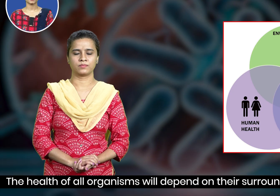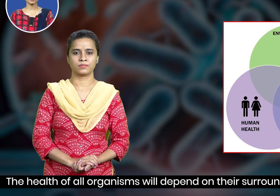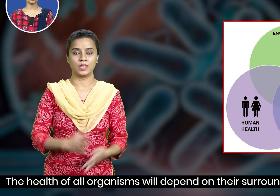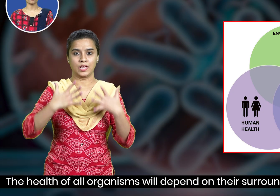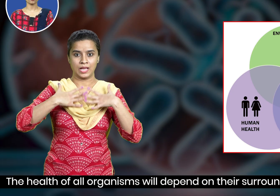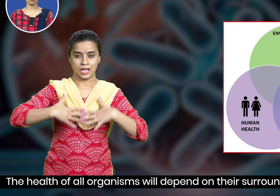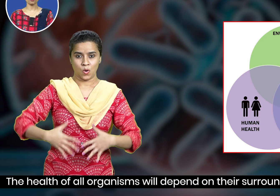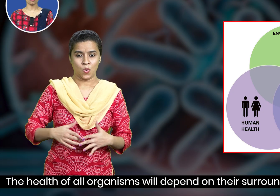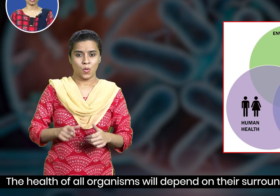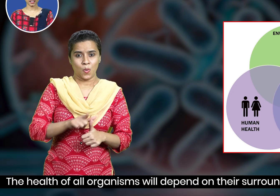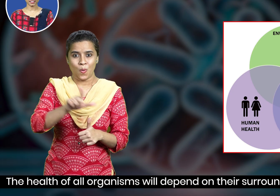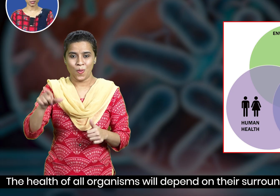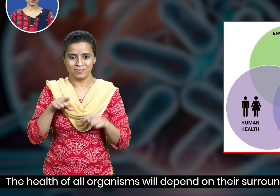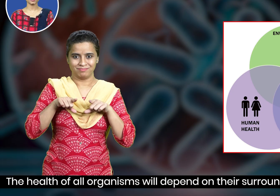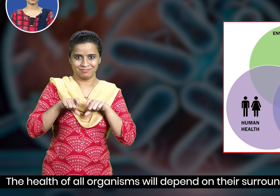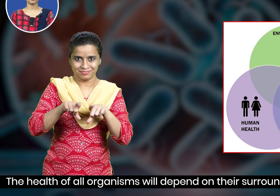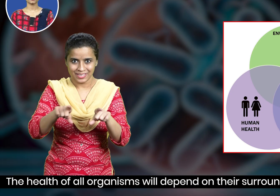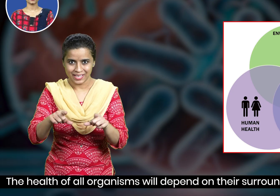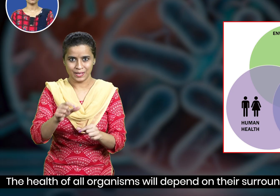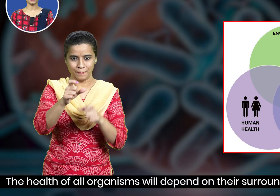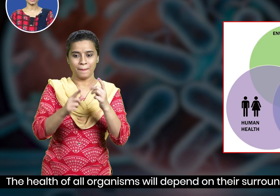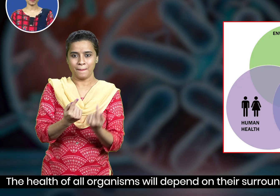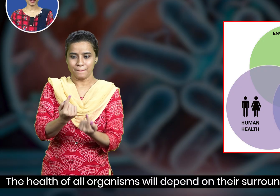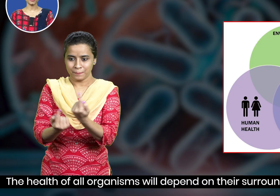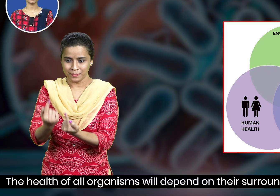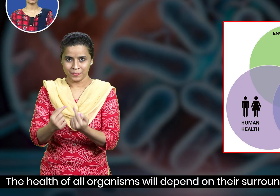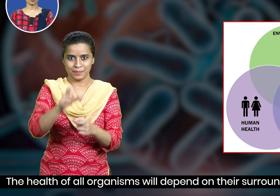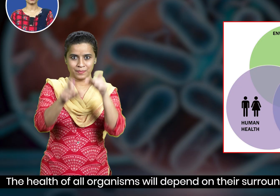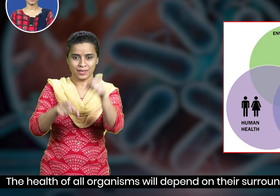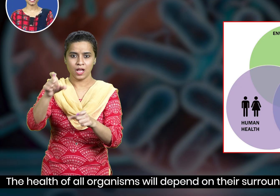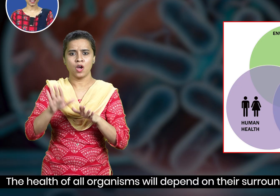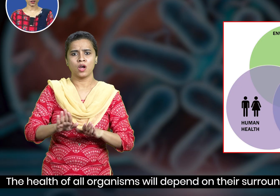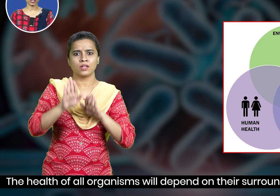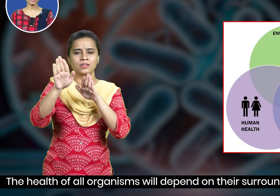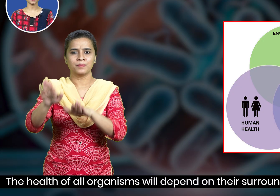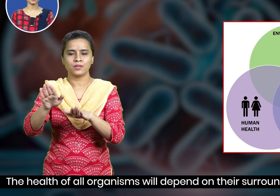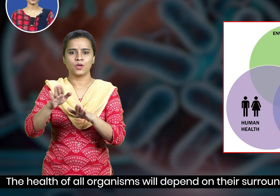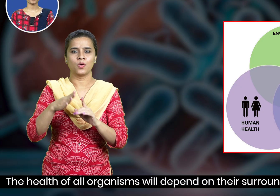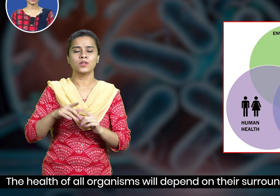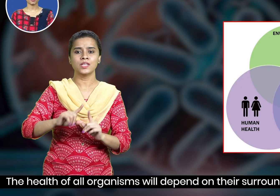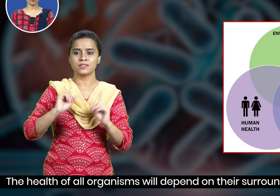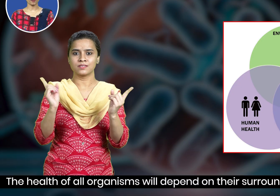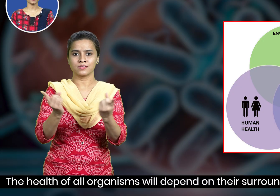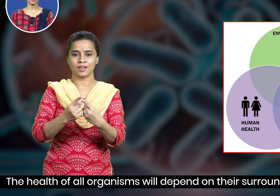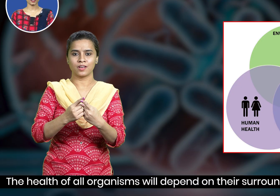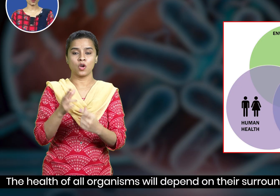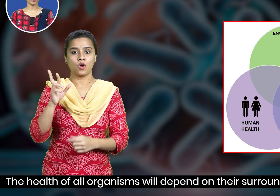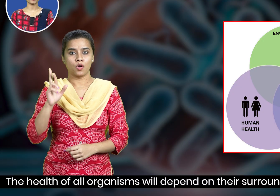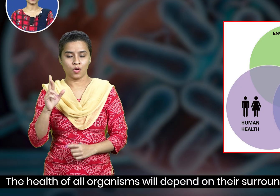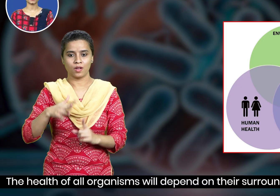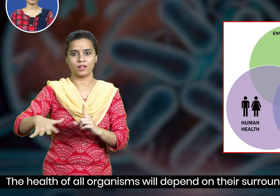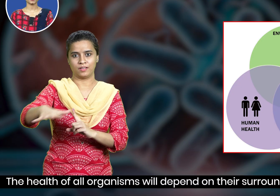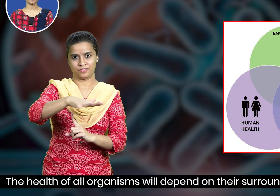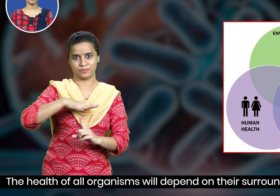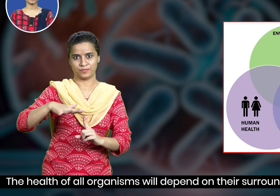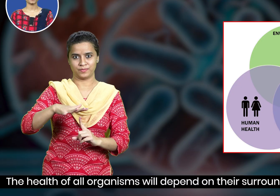The health of all organisms will depend on their surroundings or